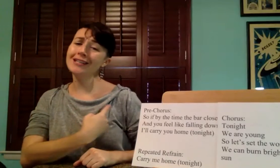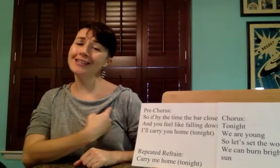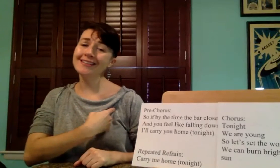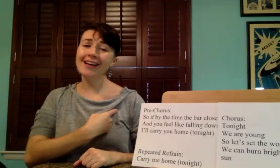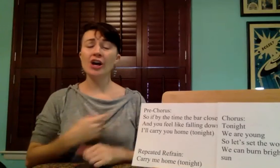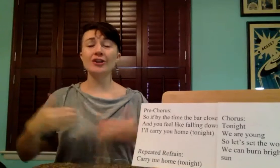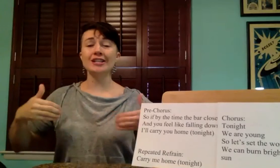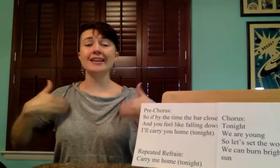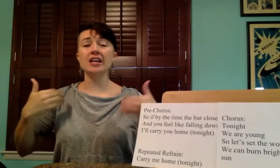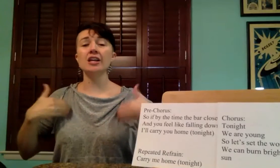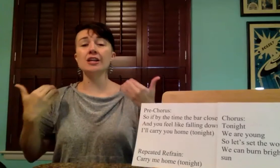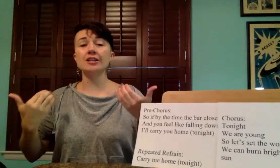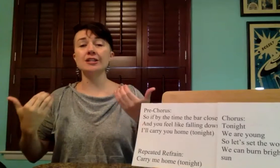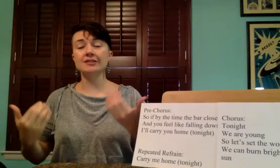We are young,